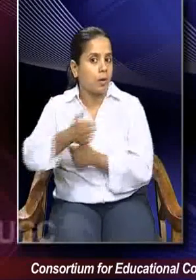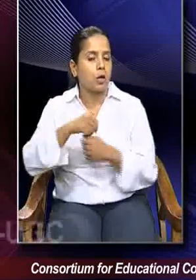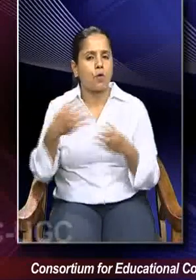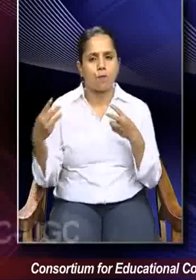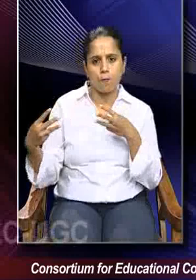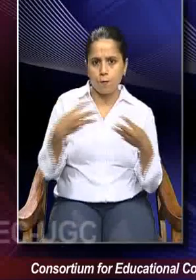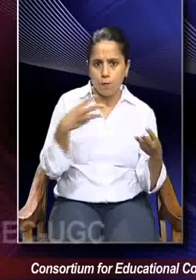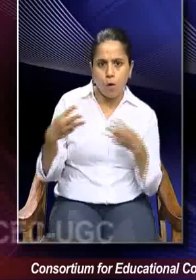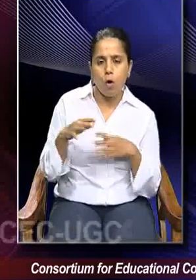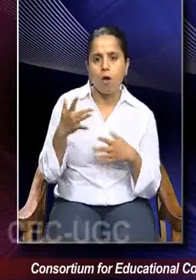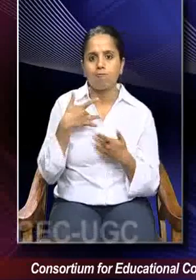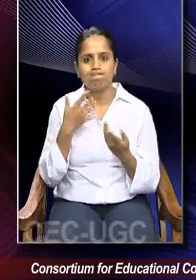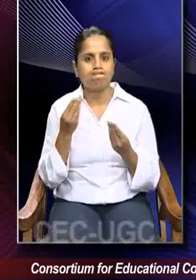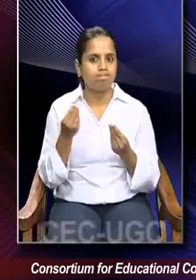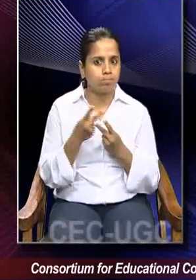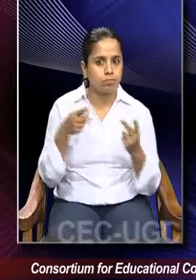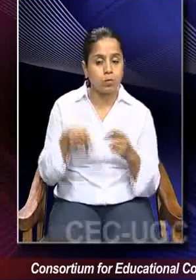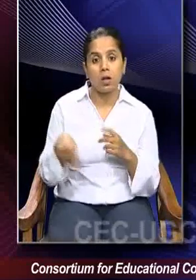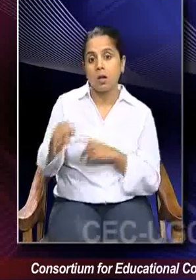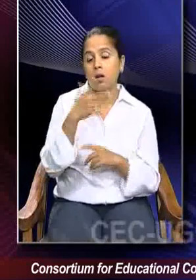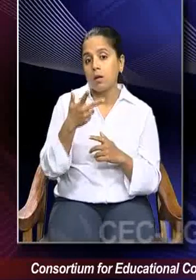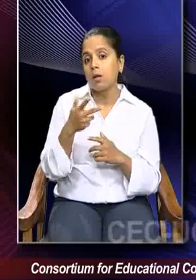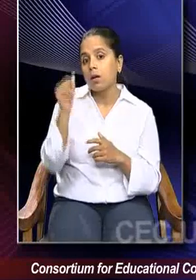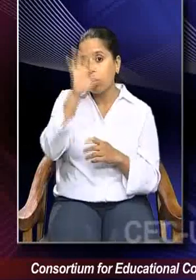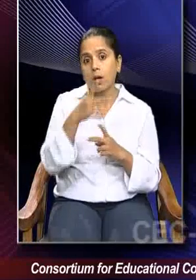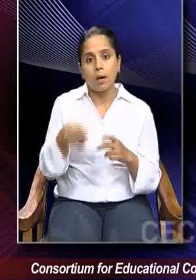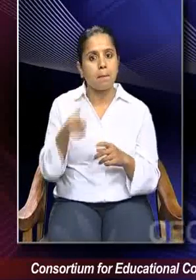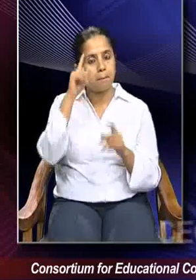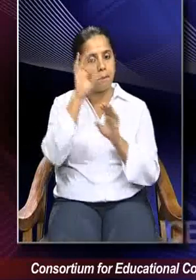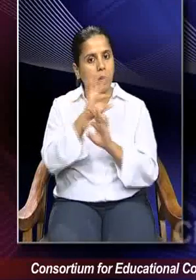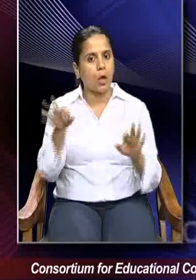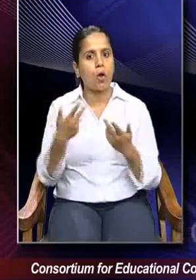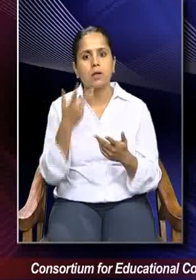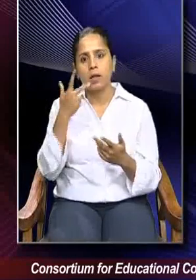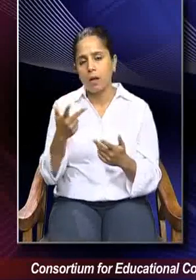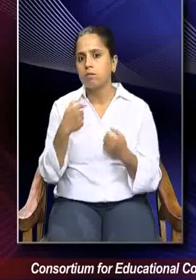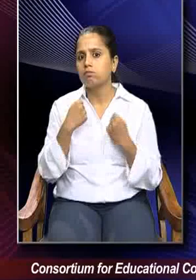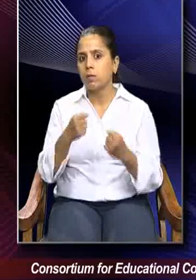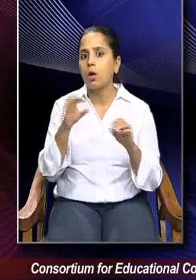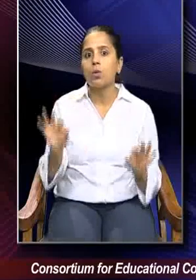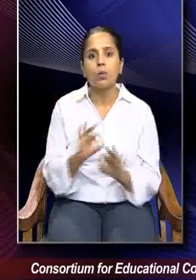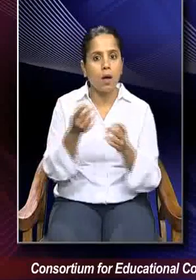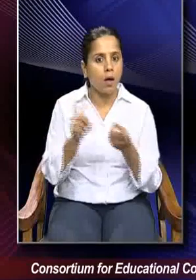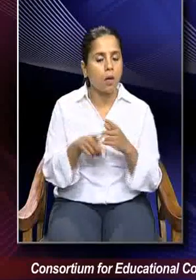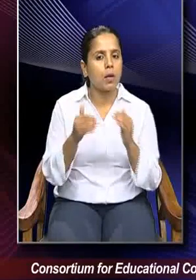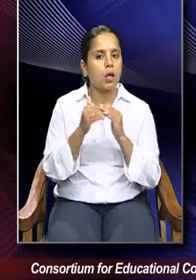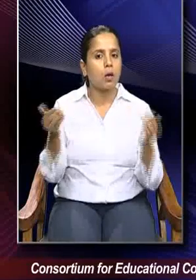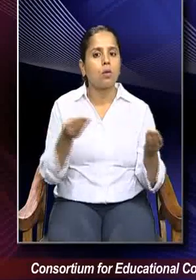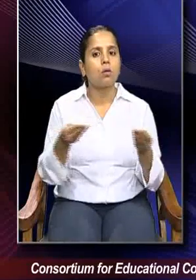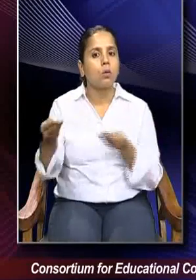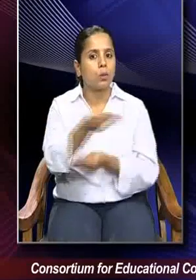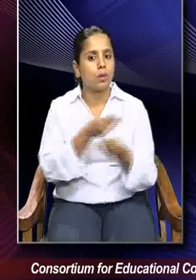warfare, unrest. Such a nation will be peaceful and non-violent with equitable distribution